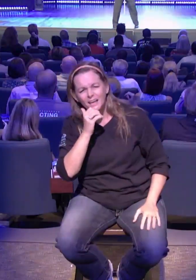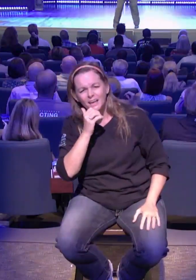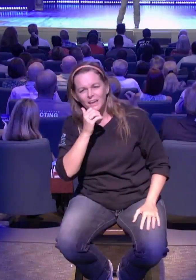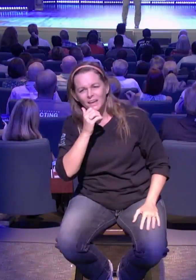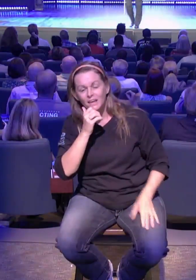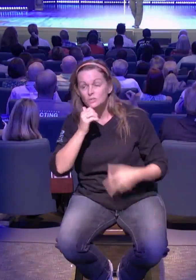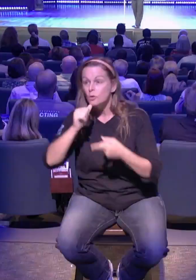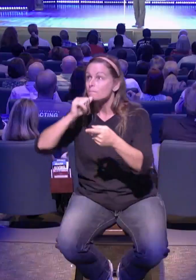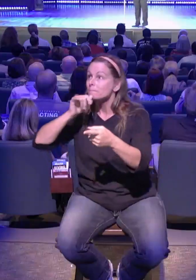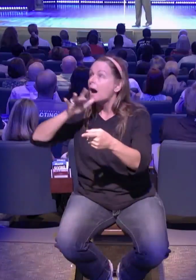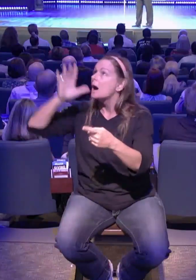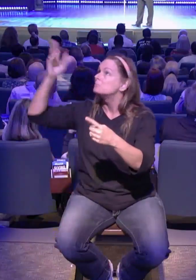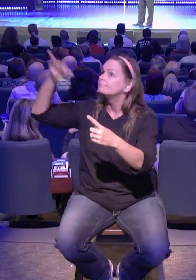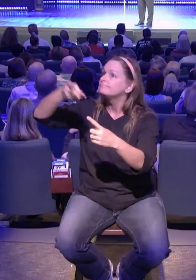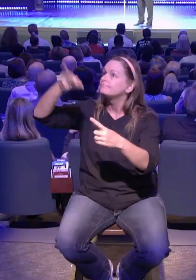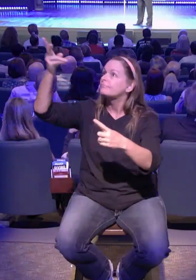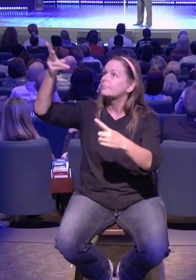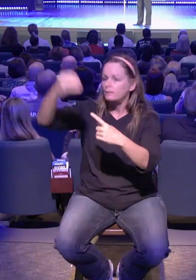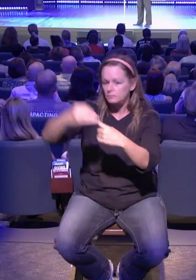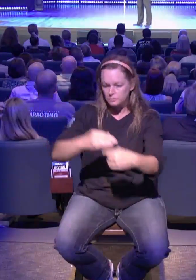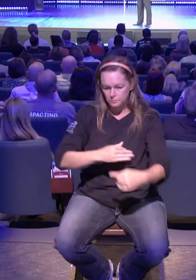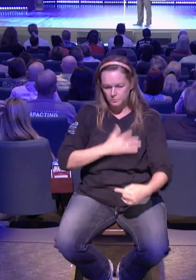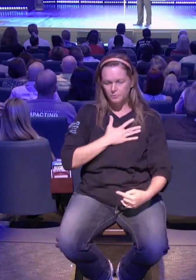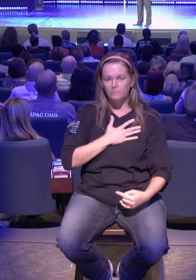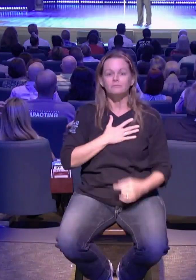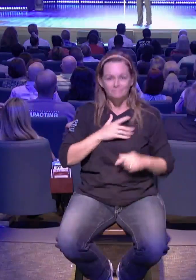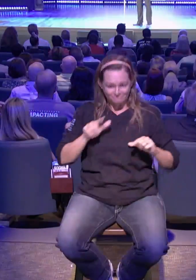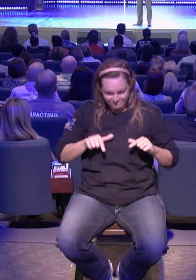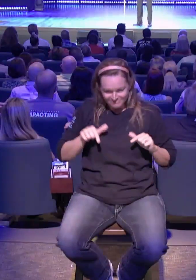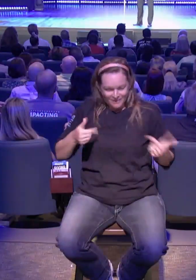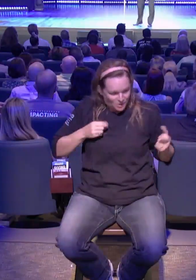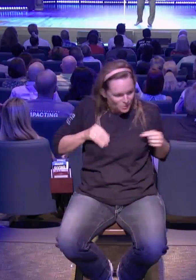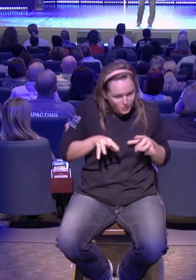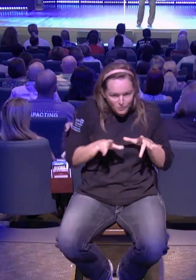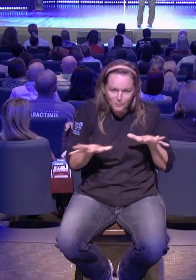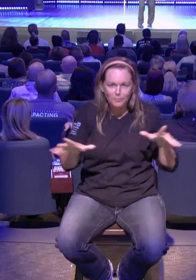to do that. The more time we spend with Jesus, the more we'll do that. And you know what else? The